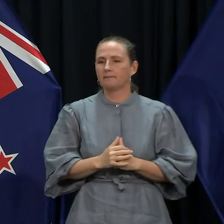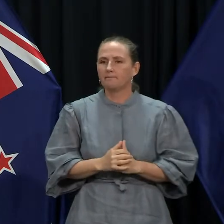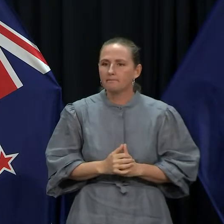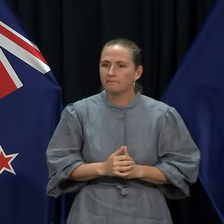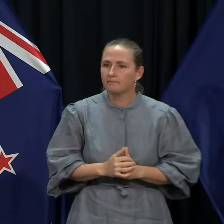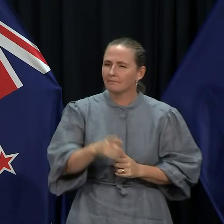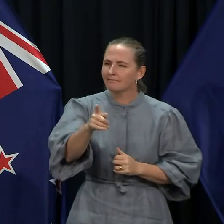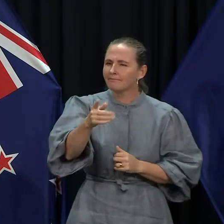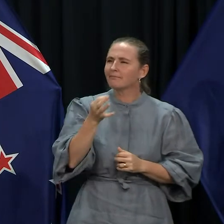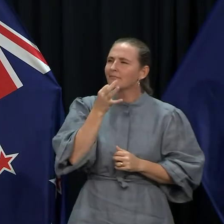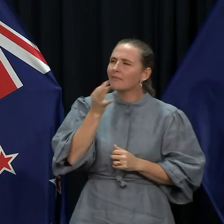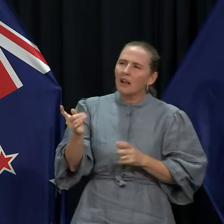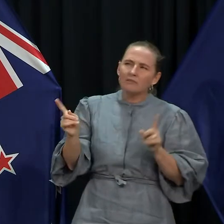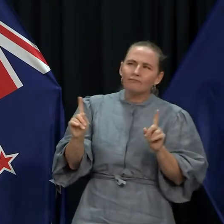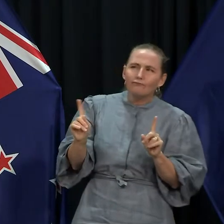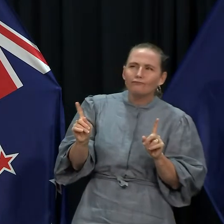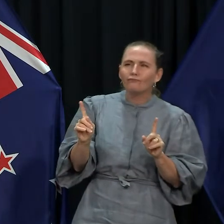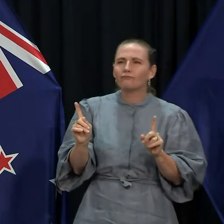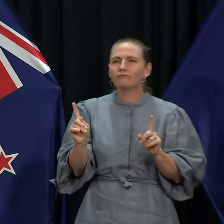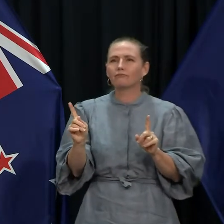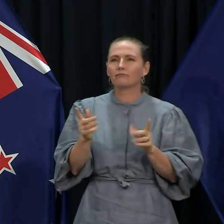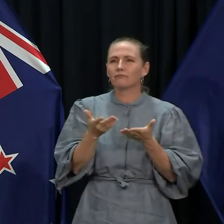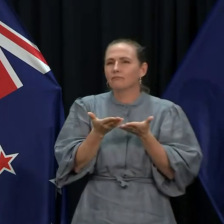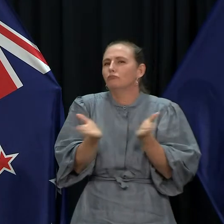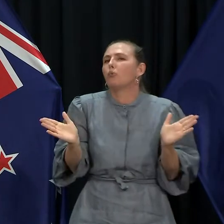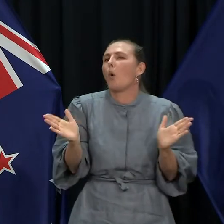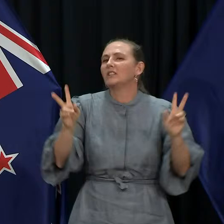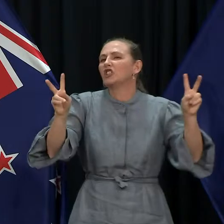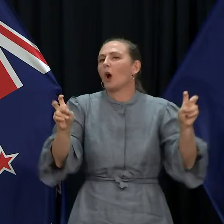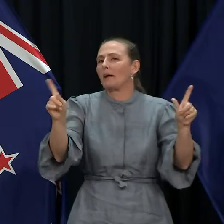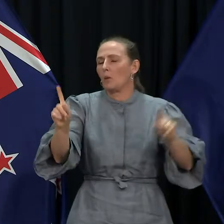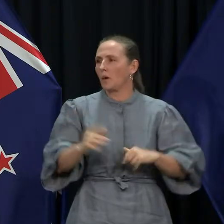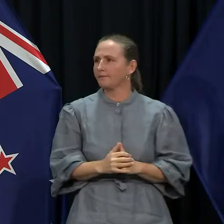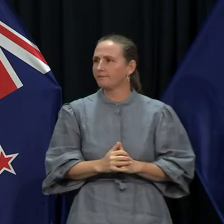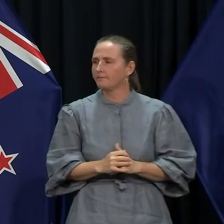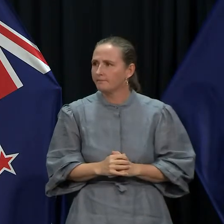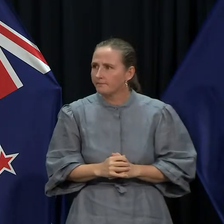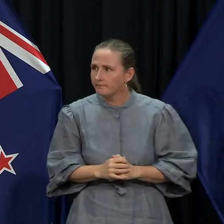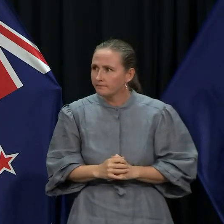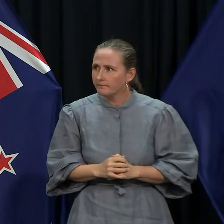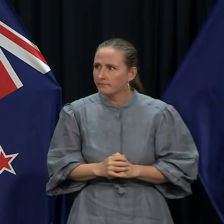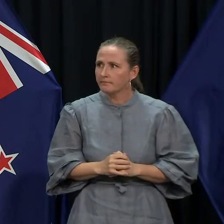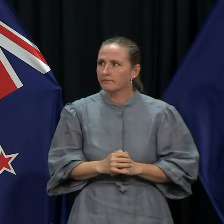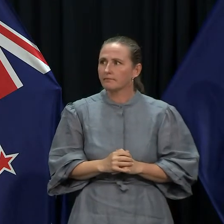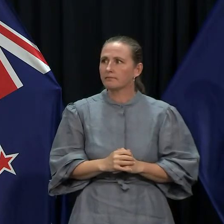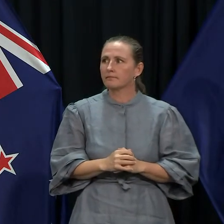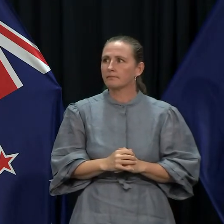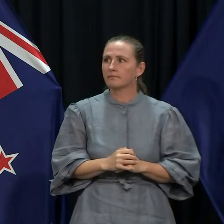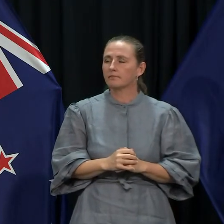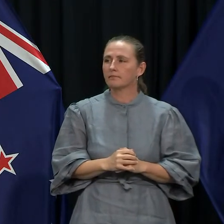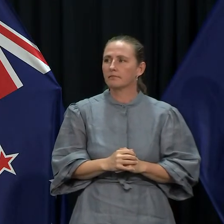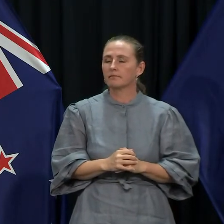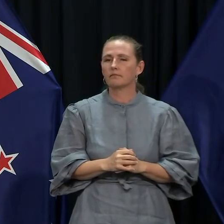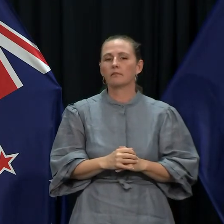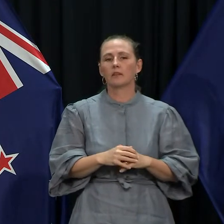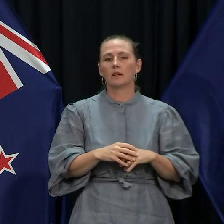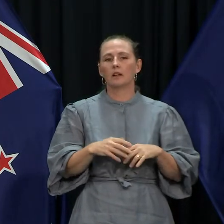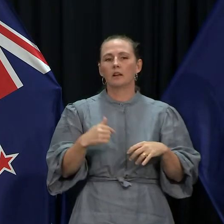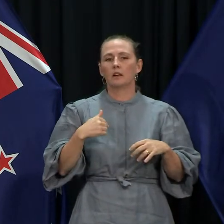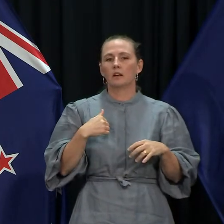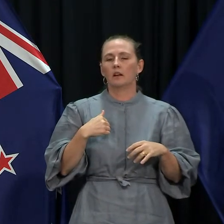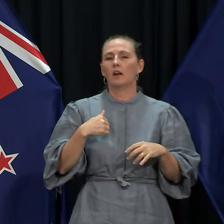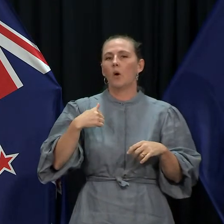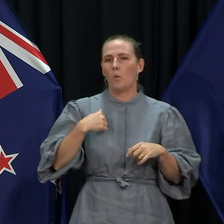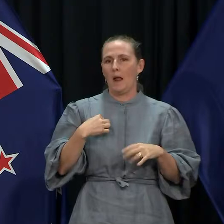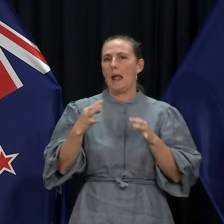they are. Broadly speaking, there's more things that we are looking to do in short order around sanctions. There's more that we're looking to do